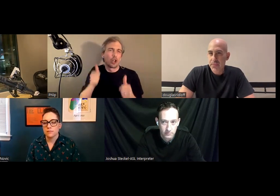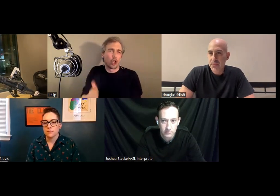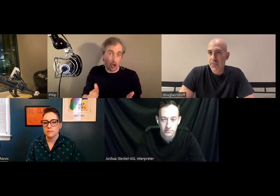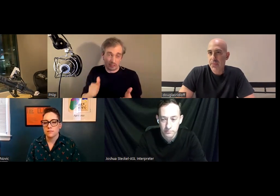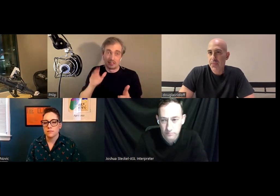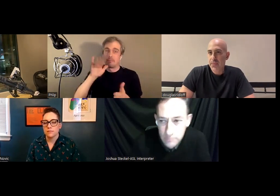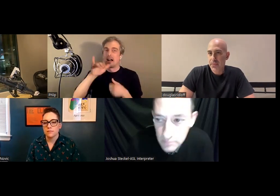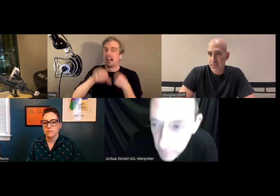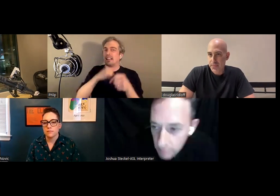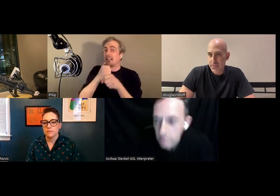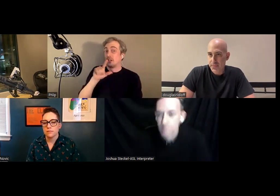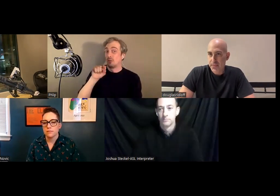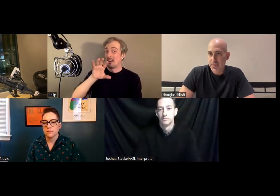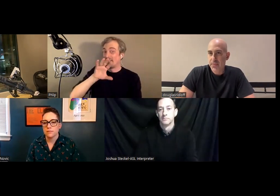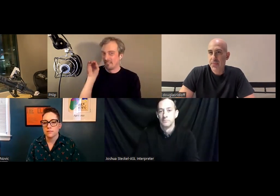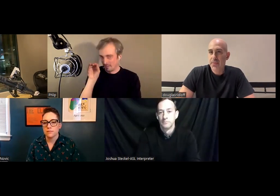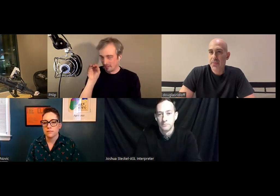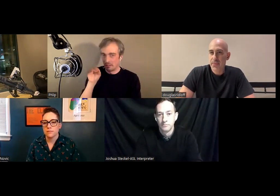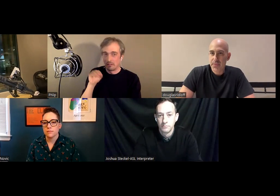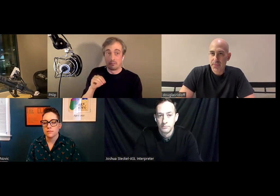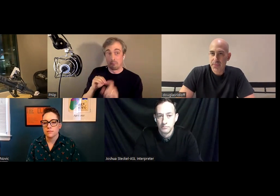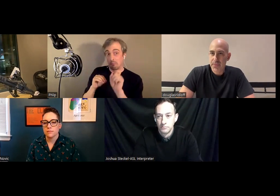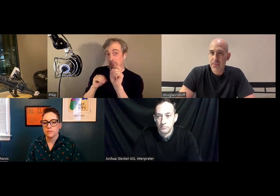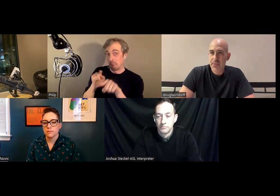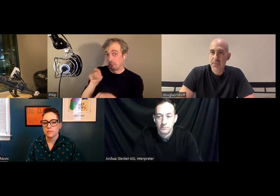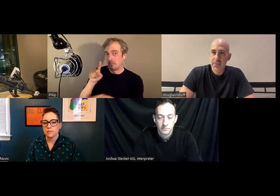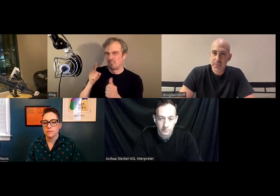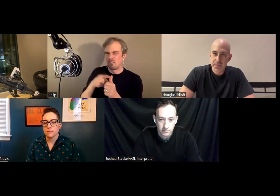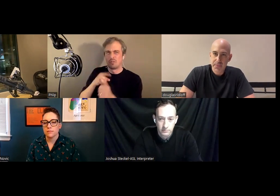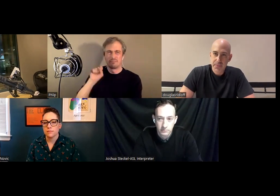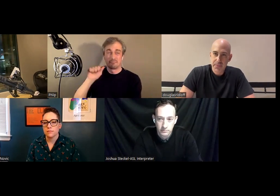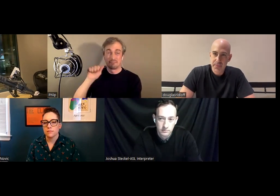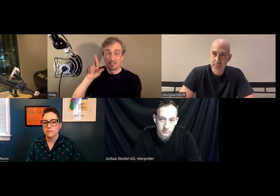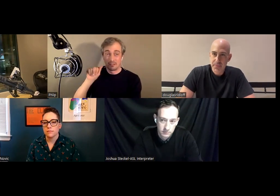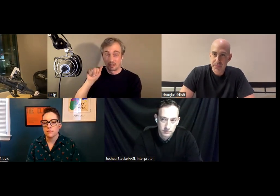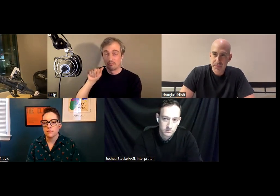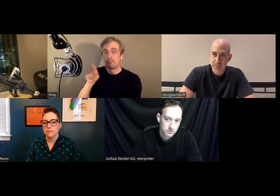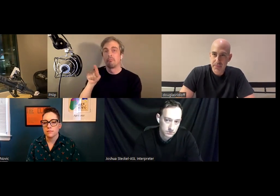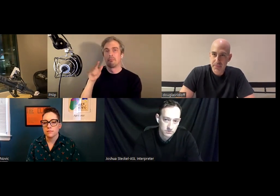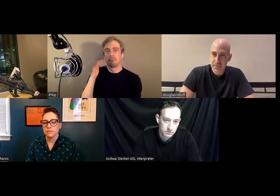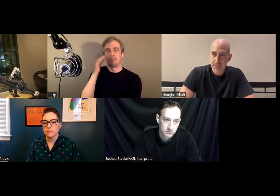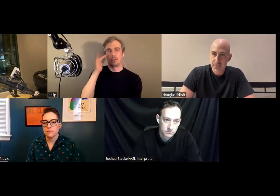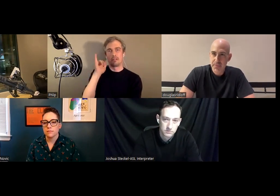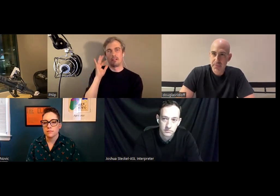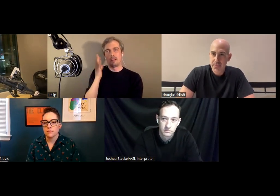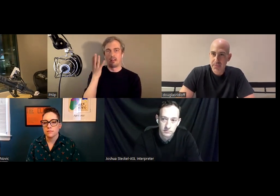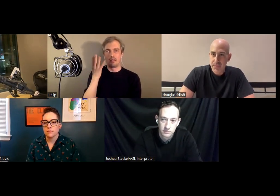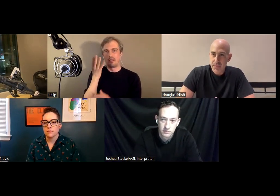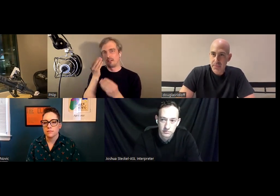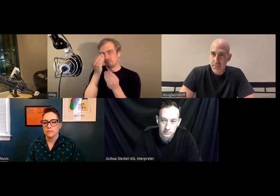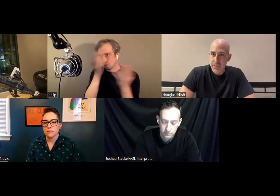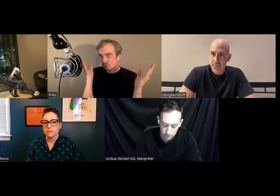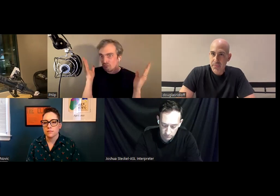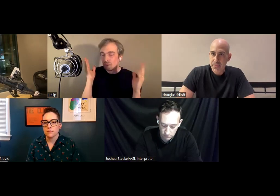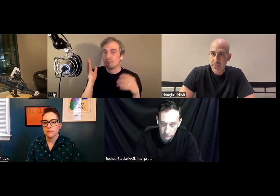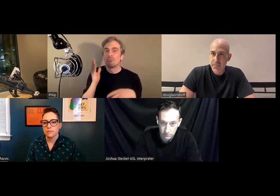you. Given that, and given what we know about current understandings and conceptions